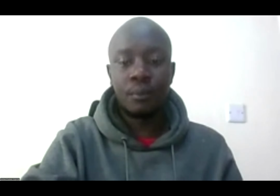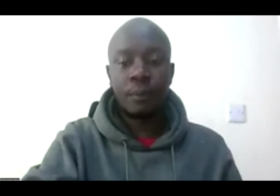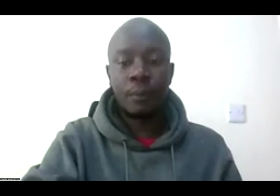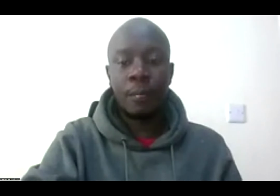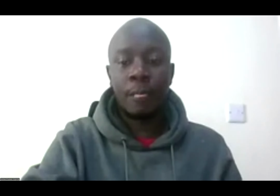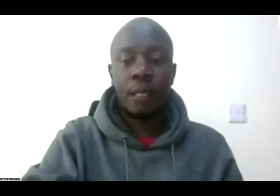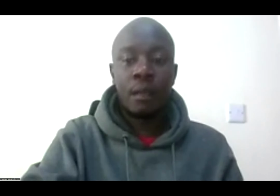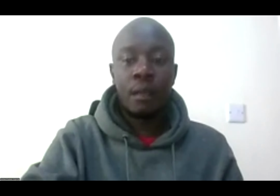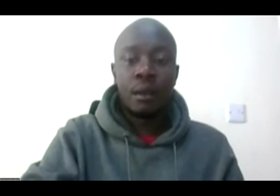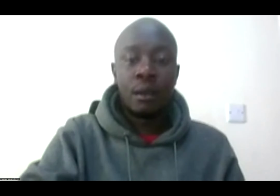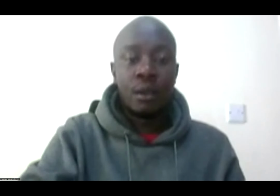opportunities.